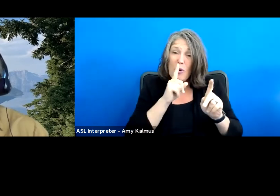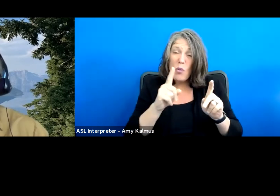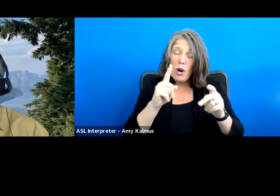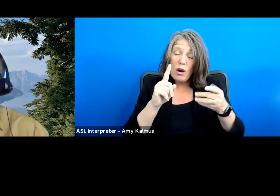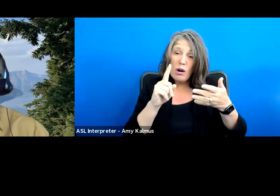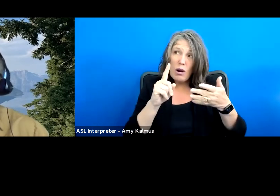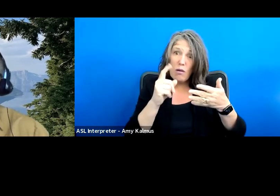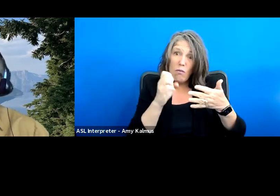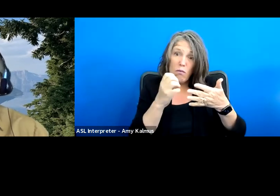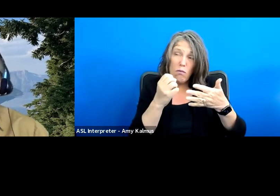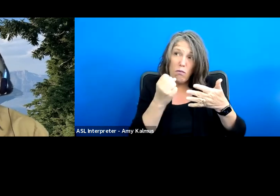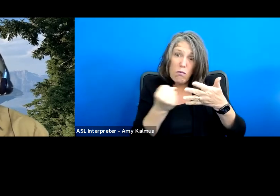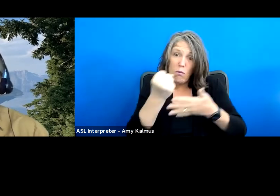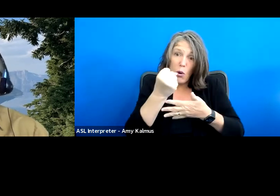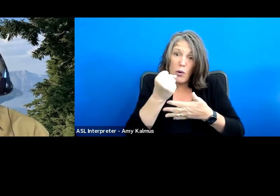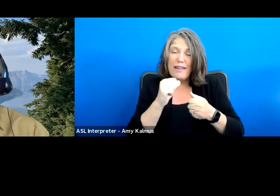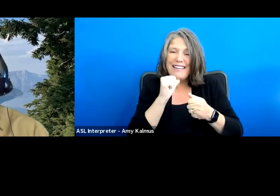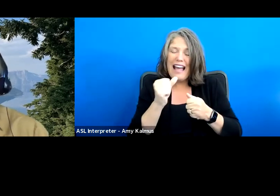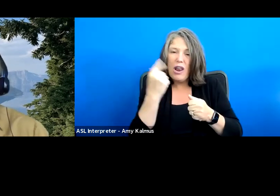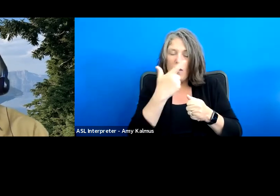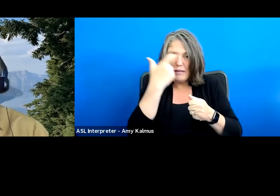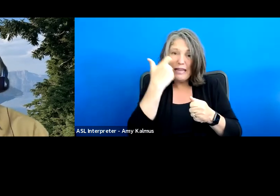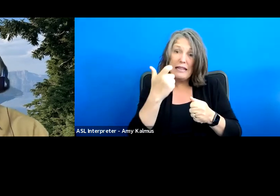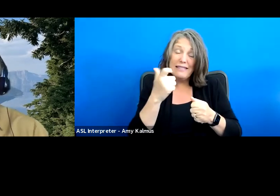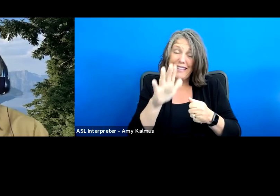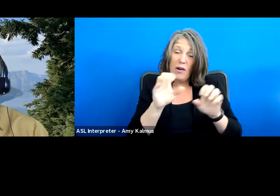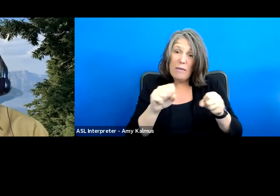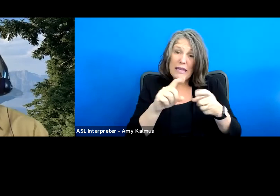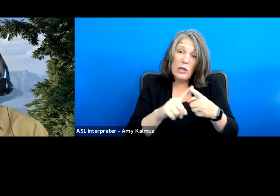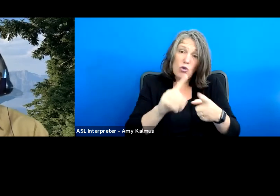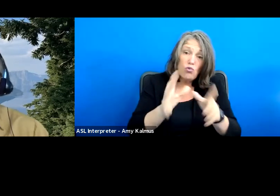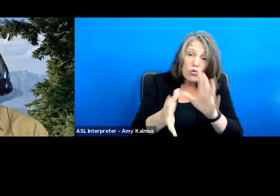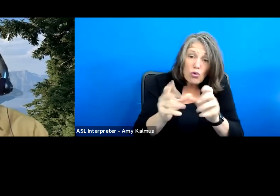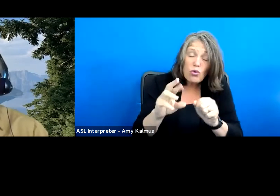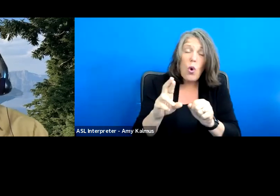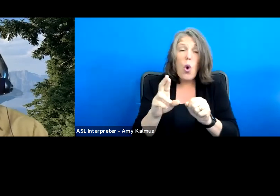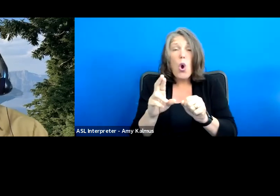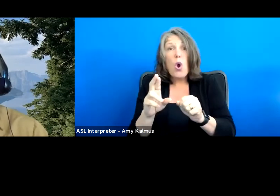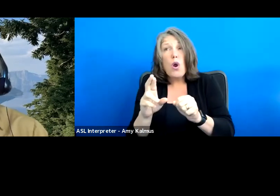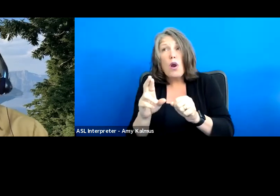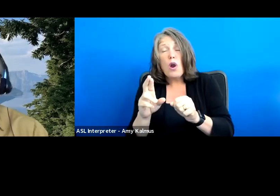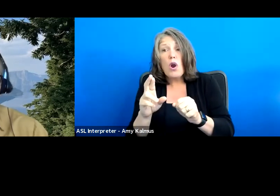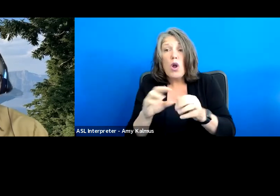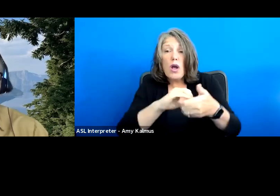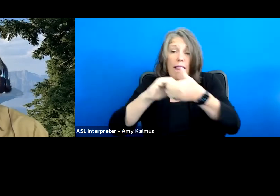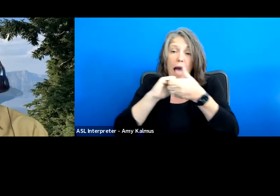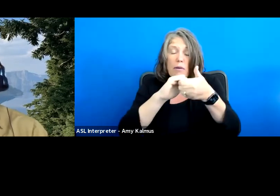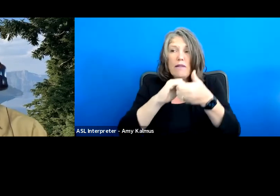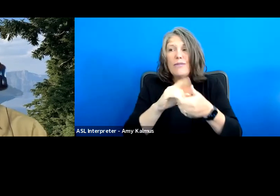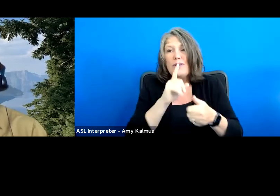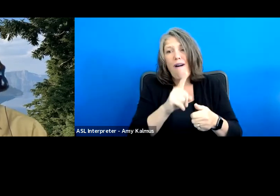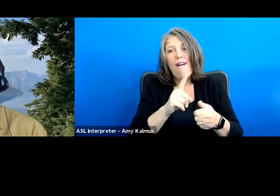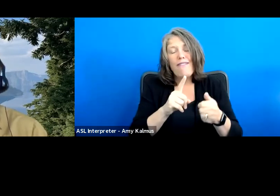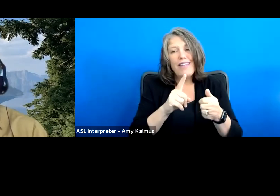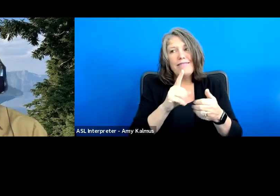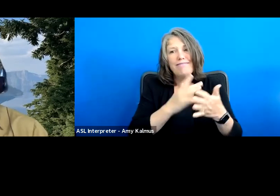always based on their ability to nurture or collaborate. They're often promoted based on seniority,